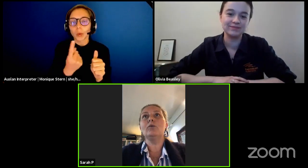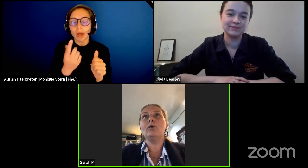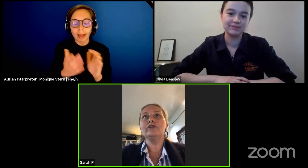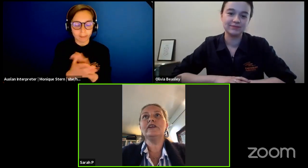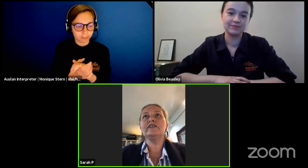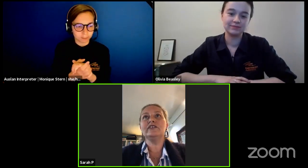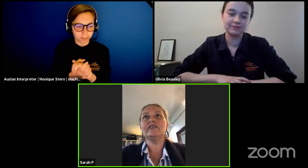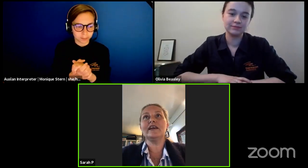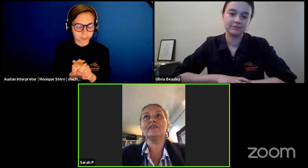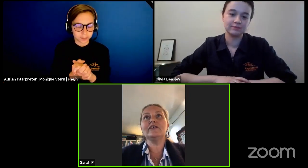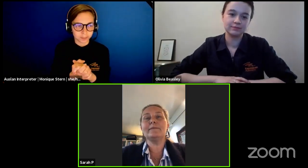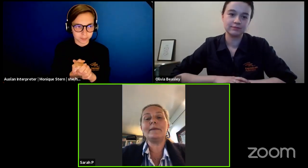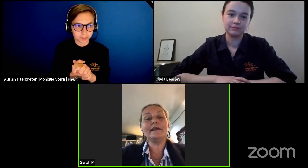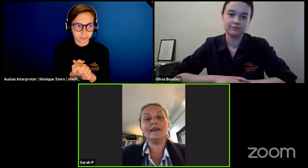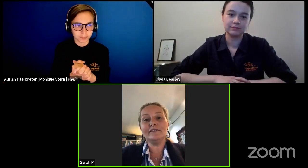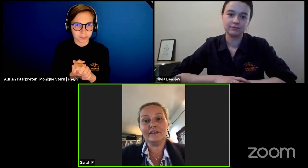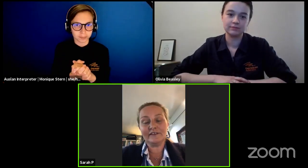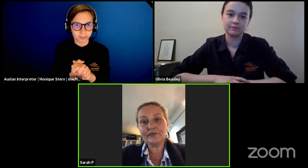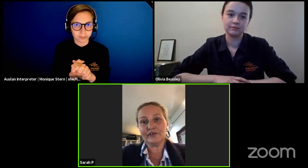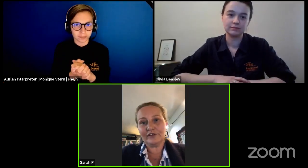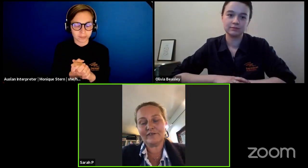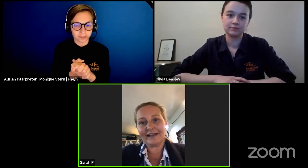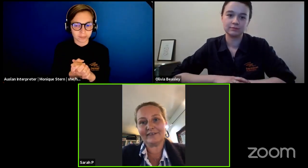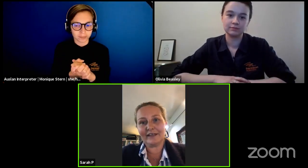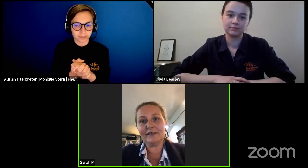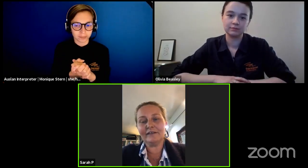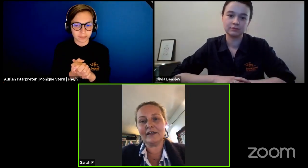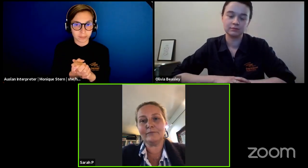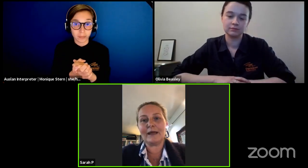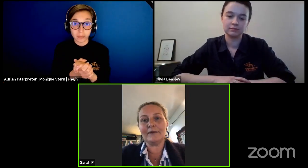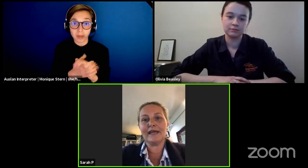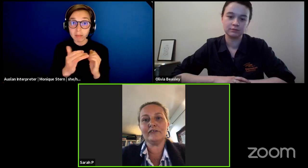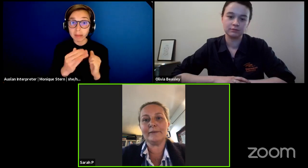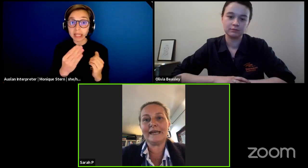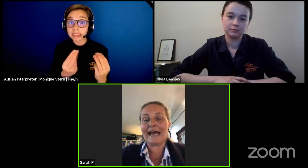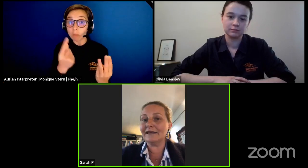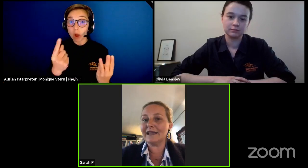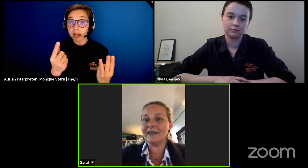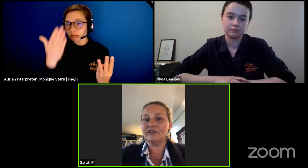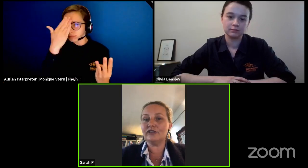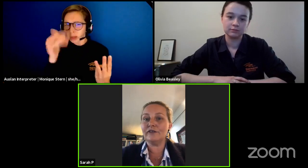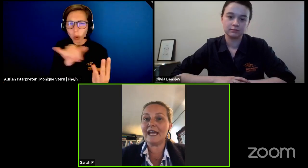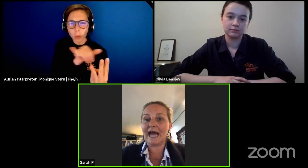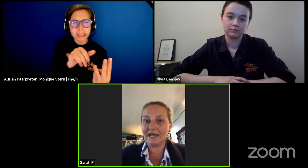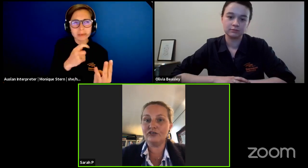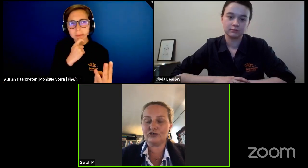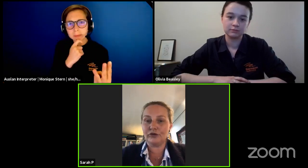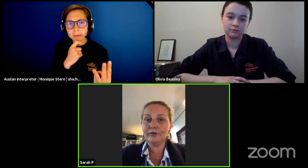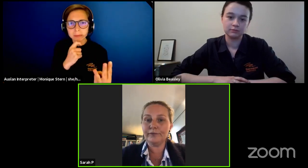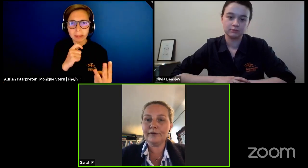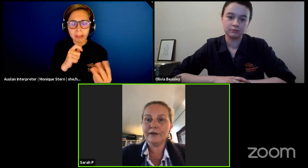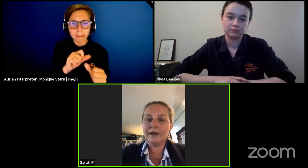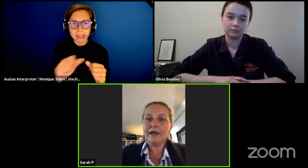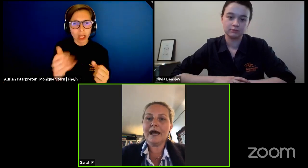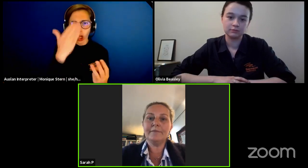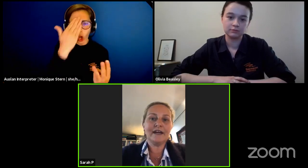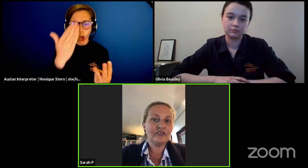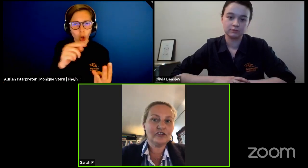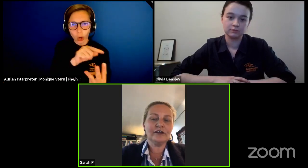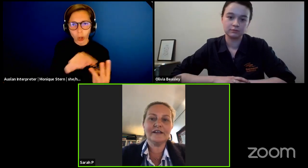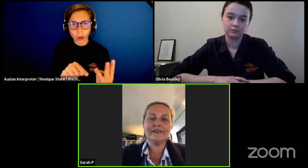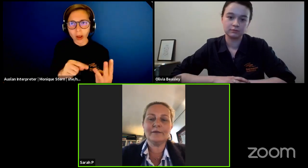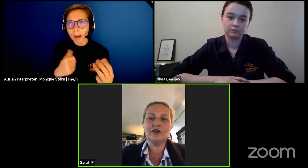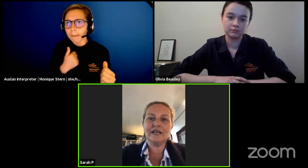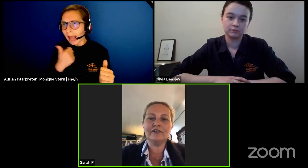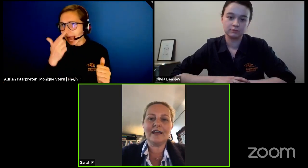are wanting to discuss maybe the different vaccine that maybe has been allocated to their age group, that